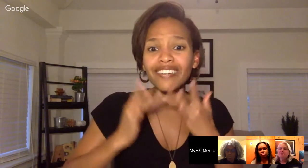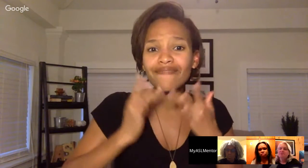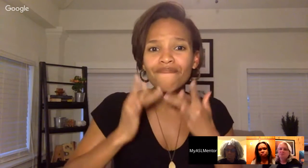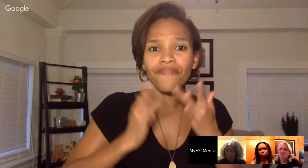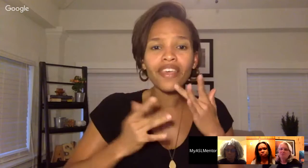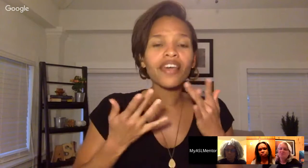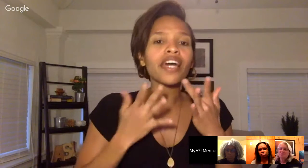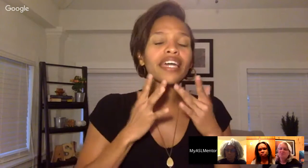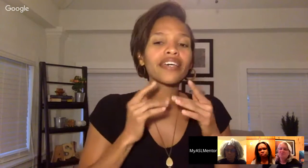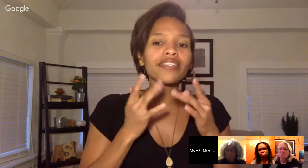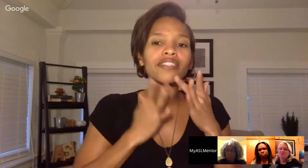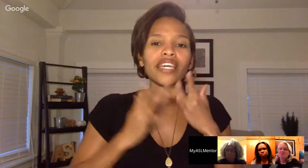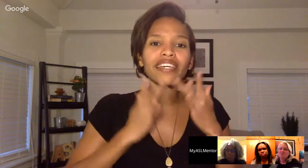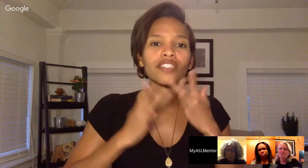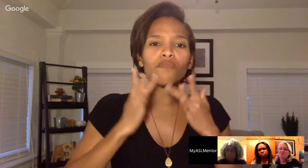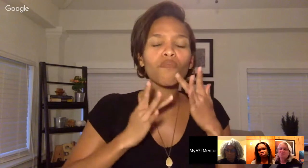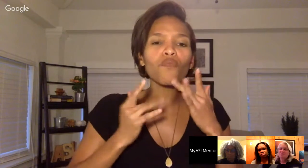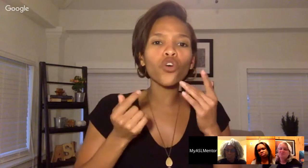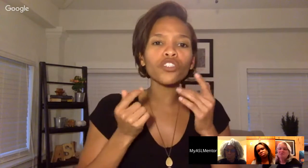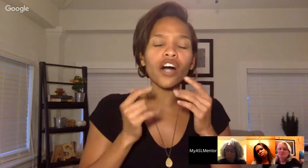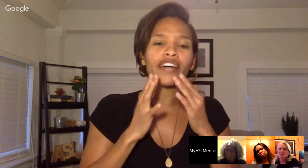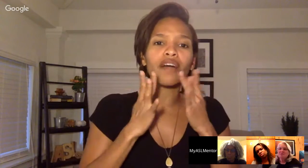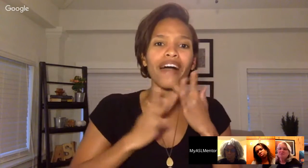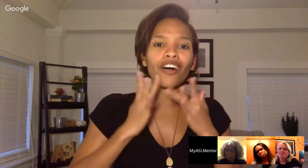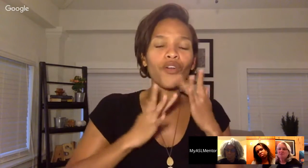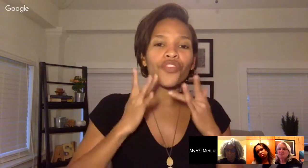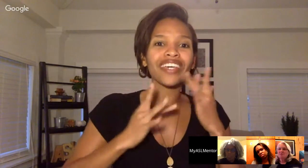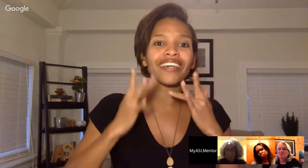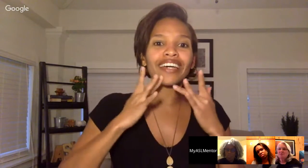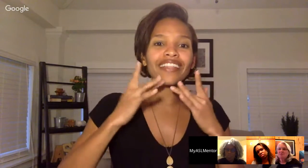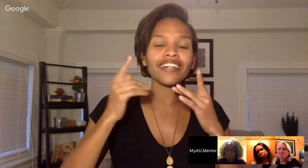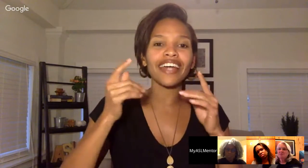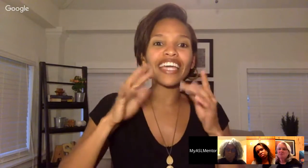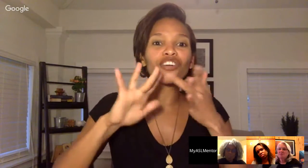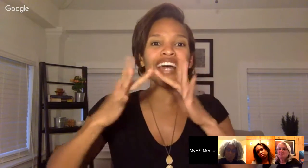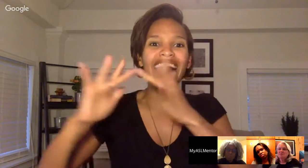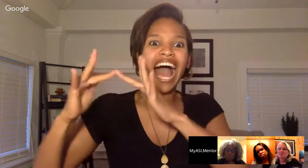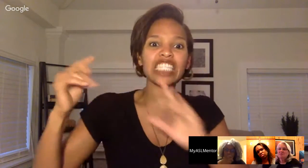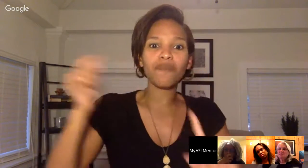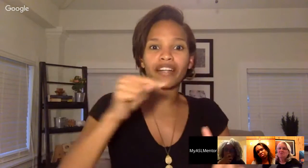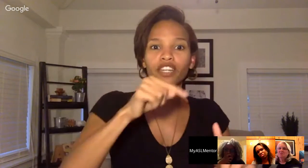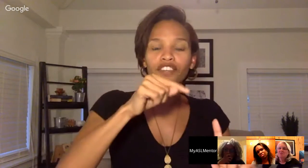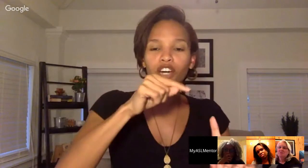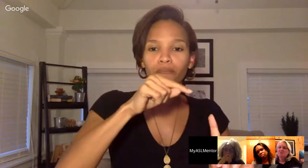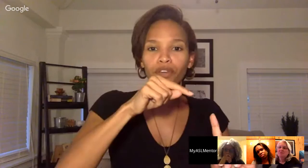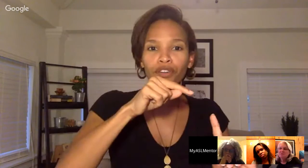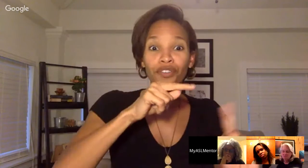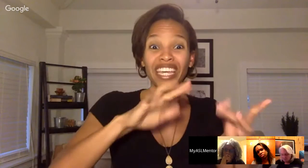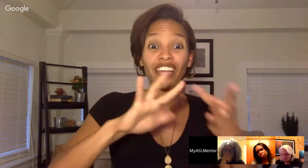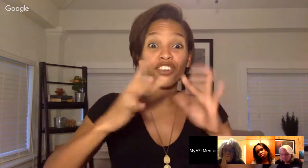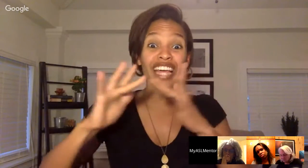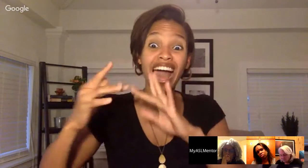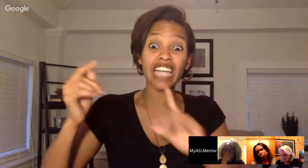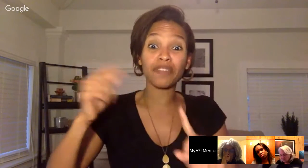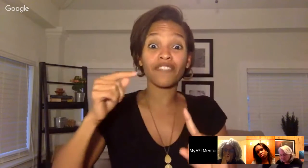scarcity is more talking about the internet aspect of the computer. The internet aspect